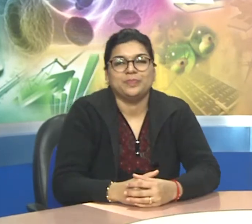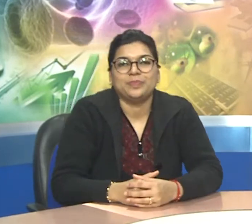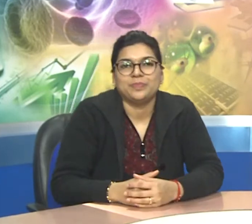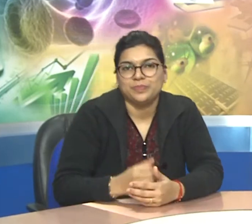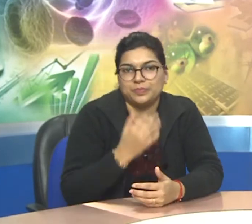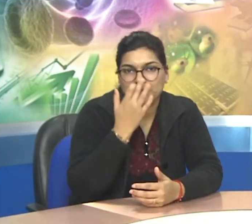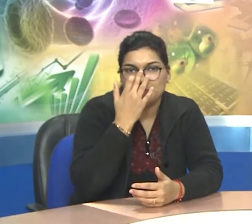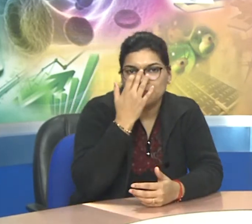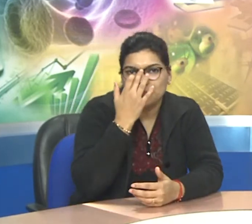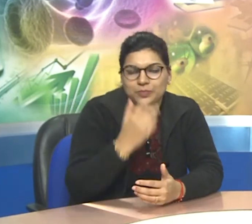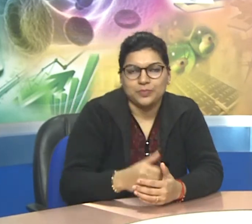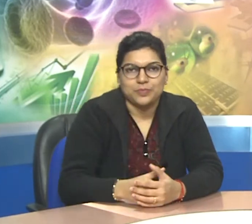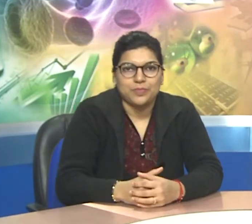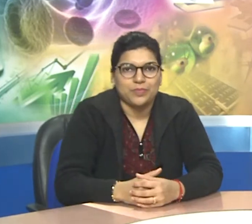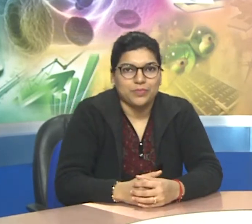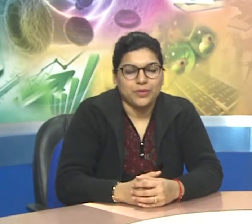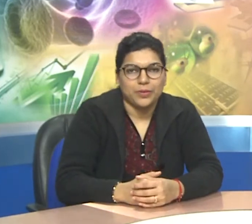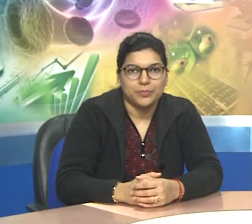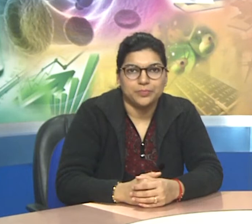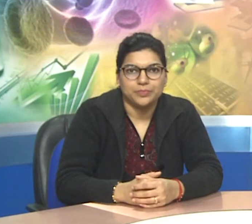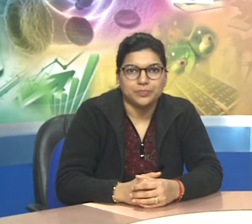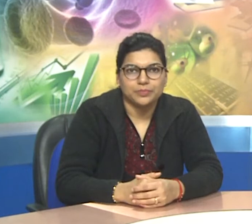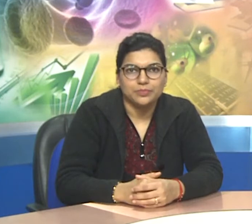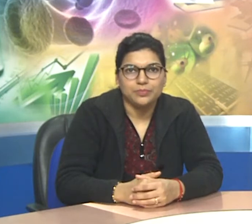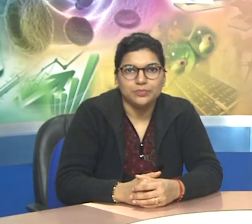it is called as bottle bank.